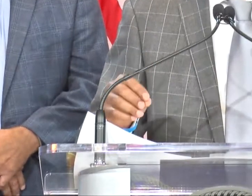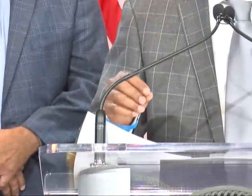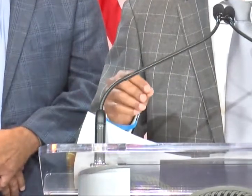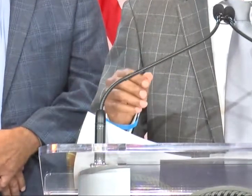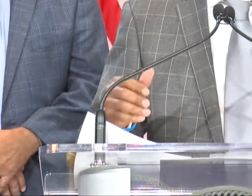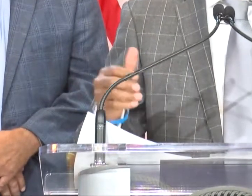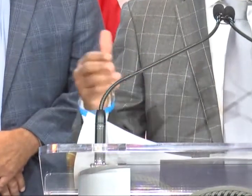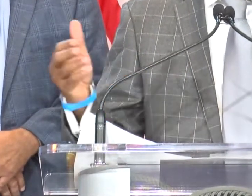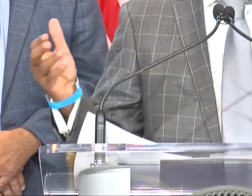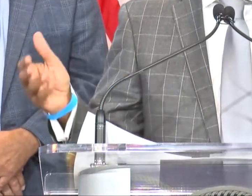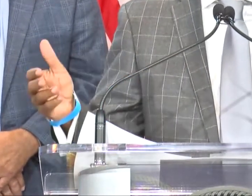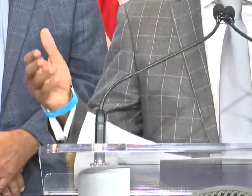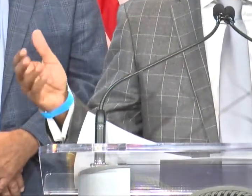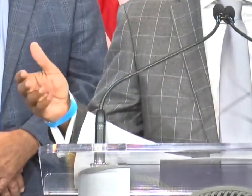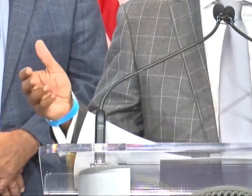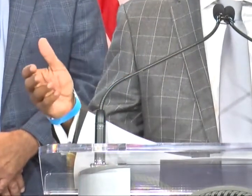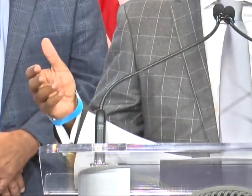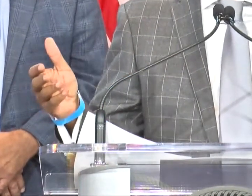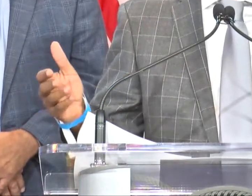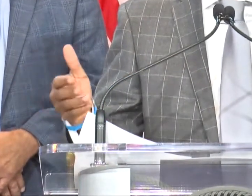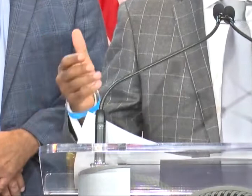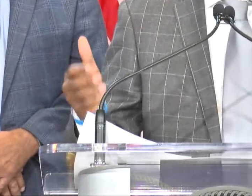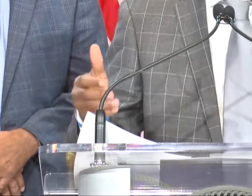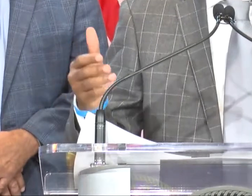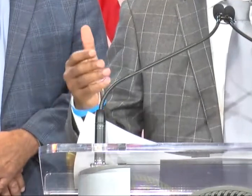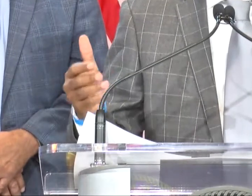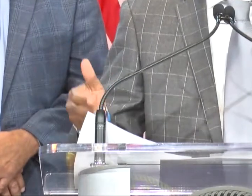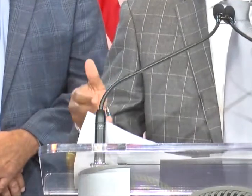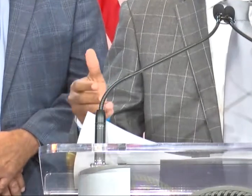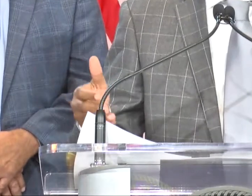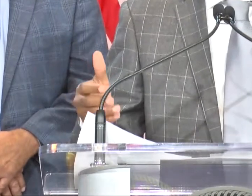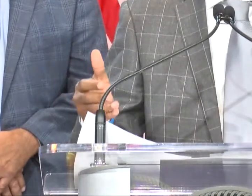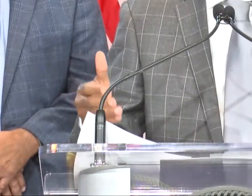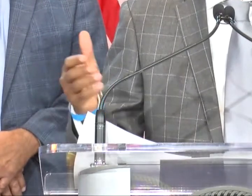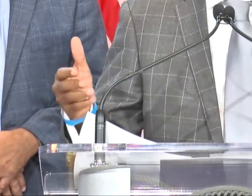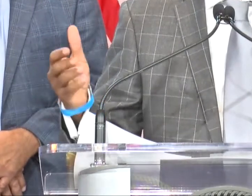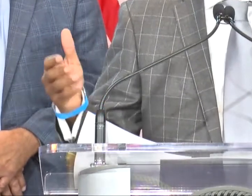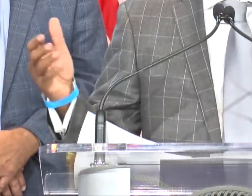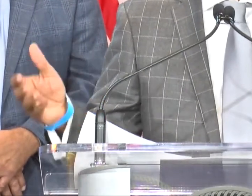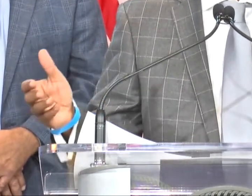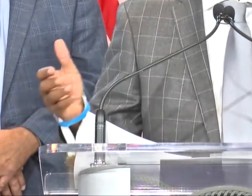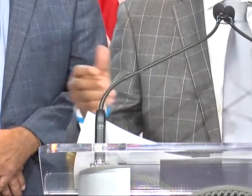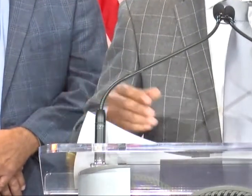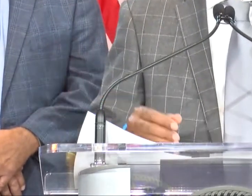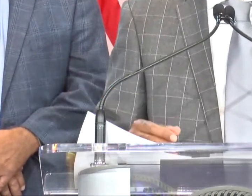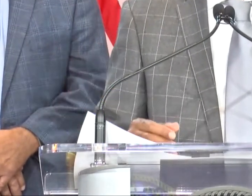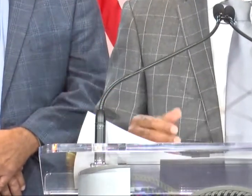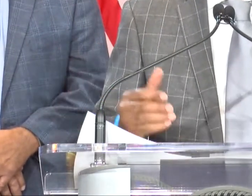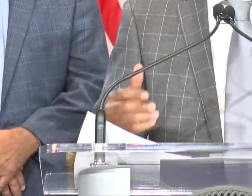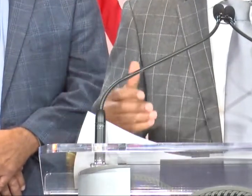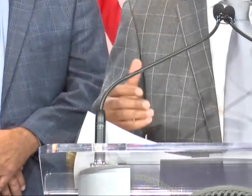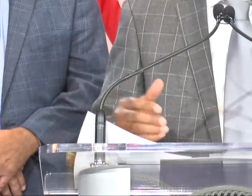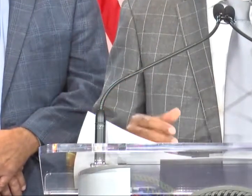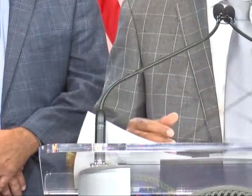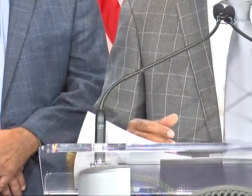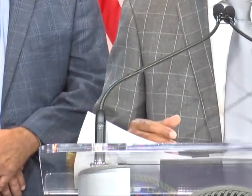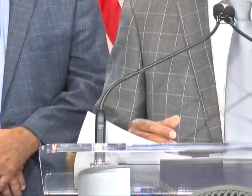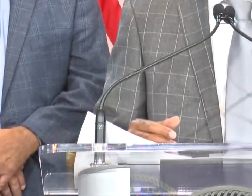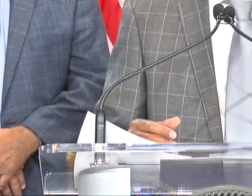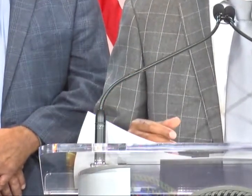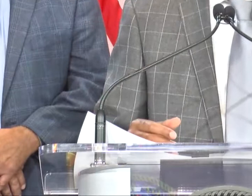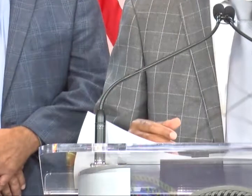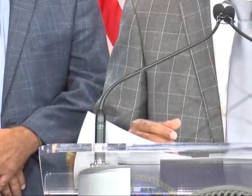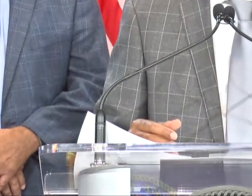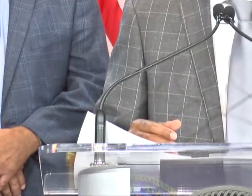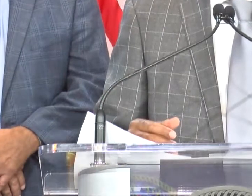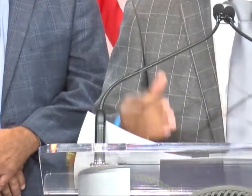building a home, but without garages attached that are called for by deed restrictions like in Pleasantville. Or it may be a situation,